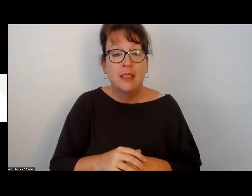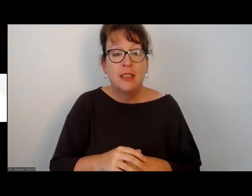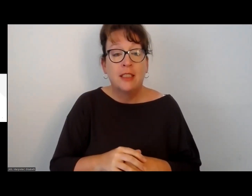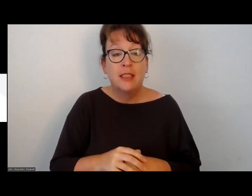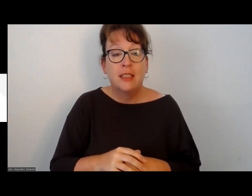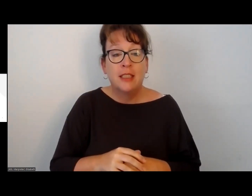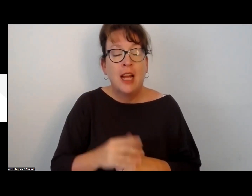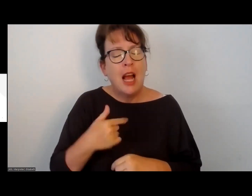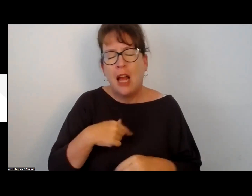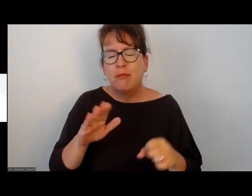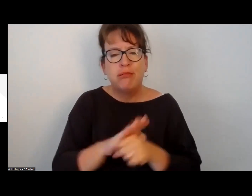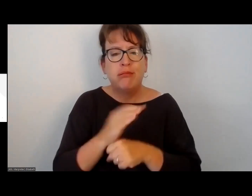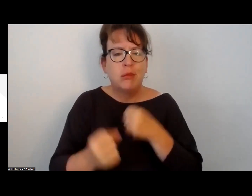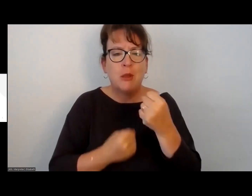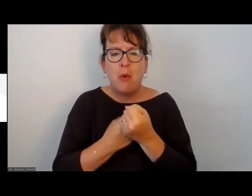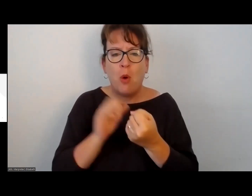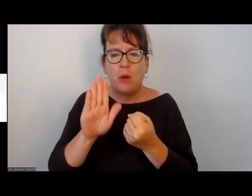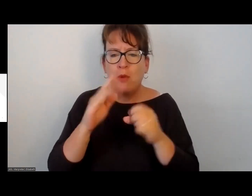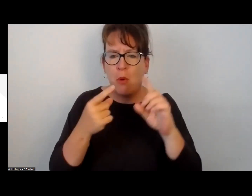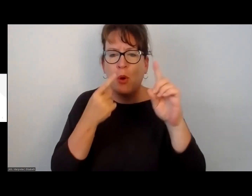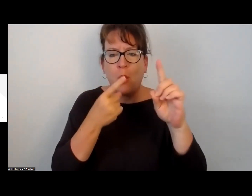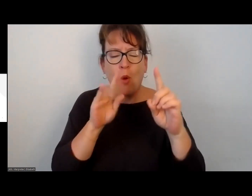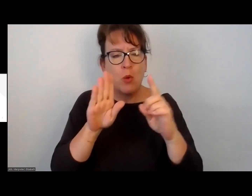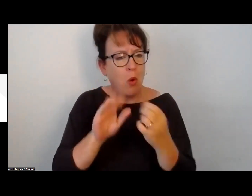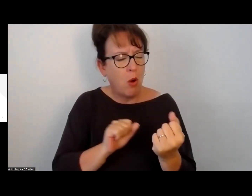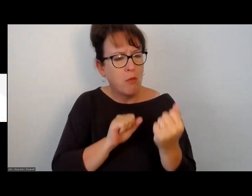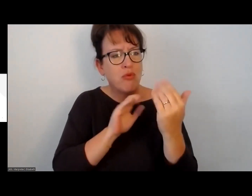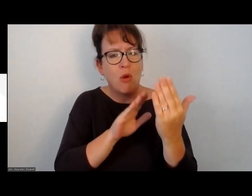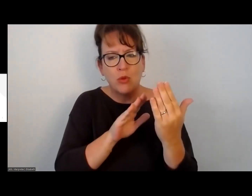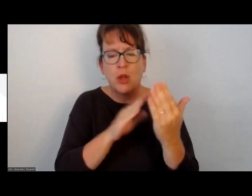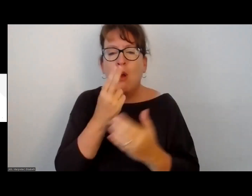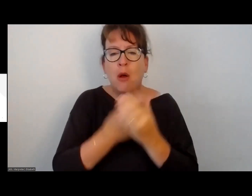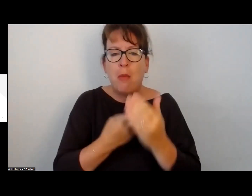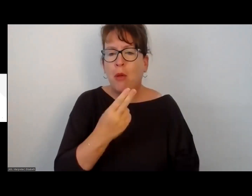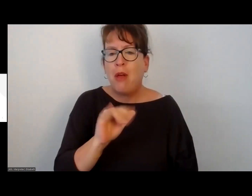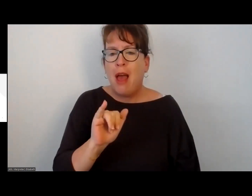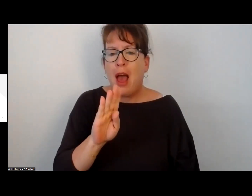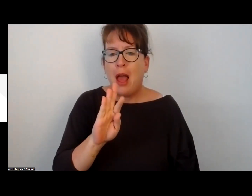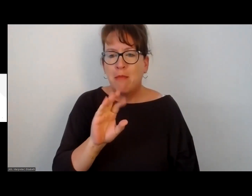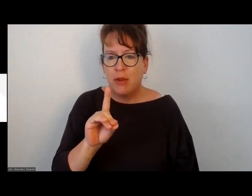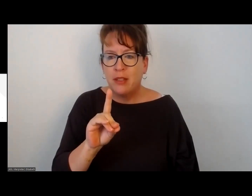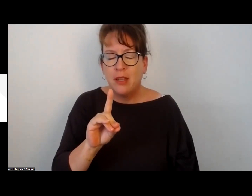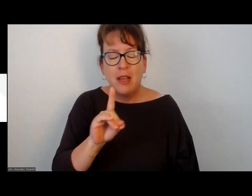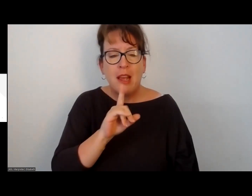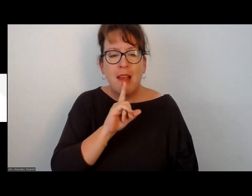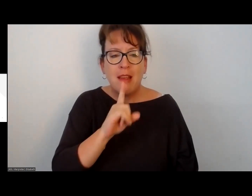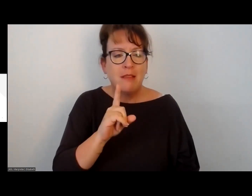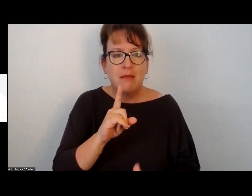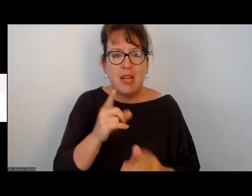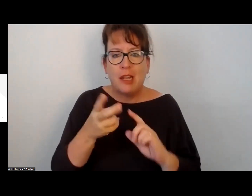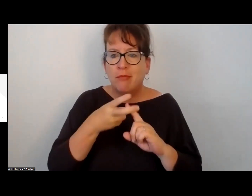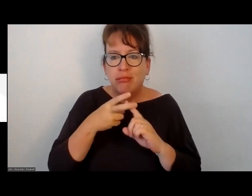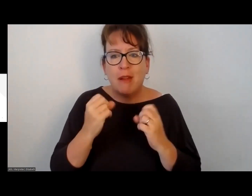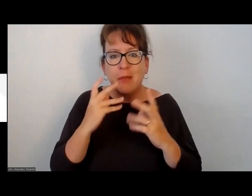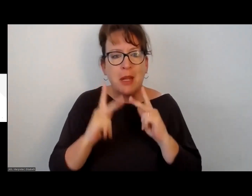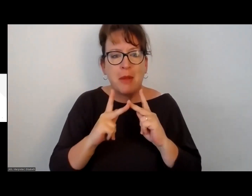completely supportive of the approach of being hybrid, having each meeting hybrid and being as many people in person as possible. I am